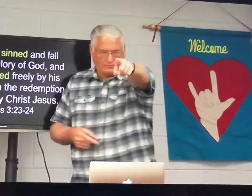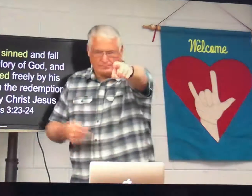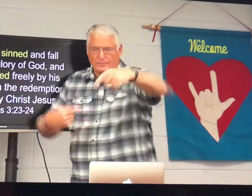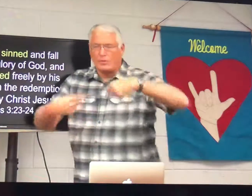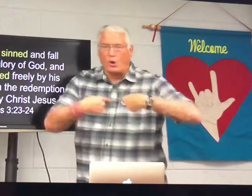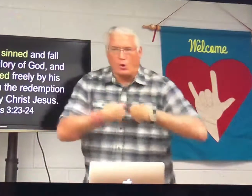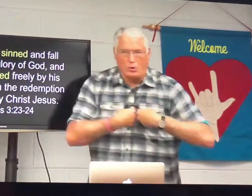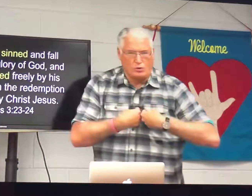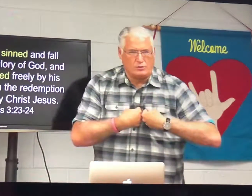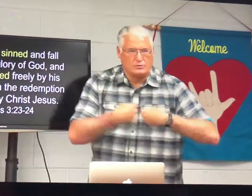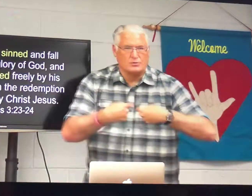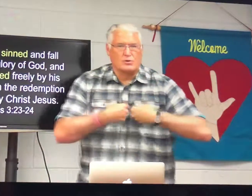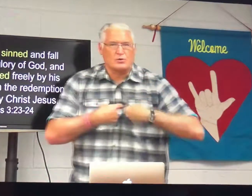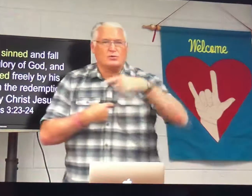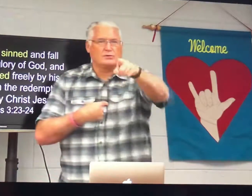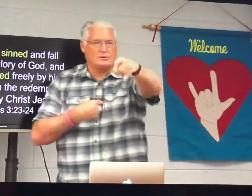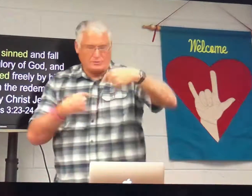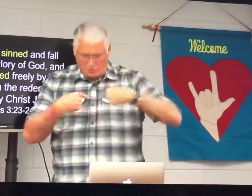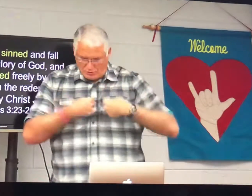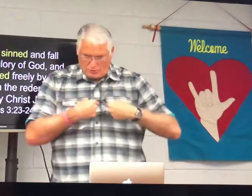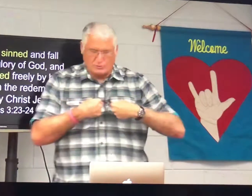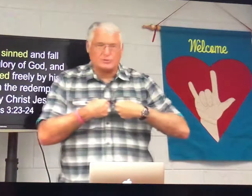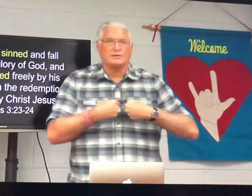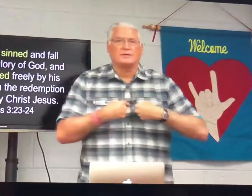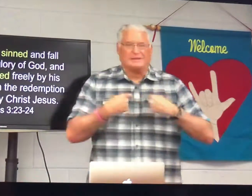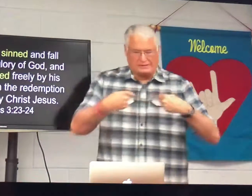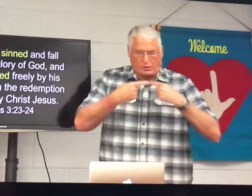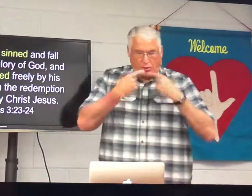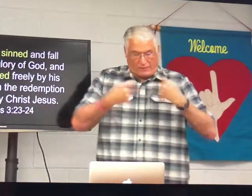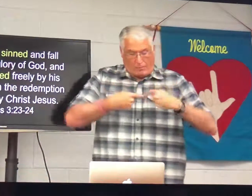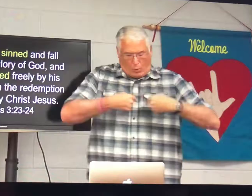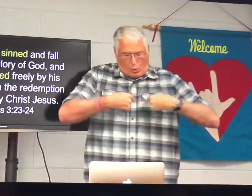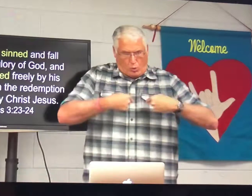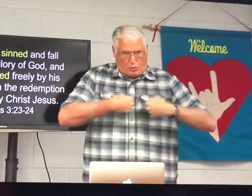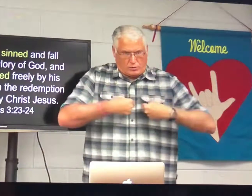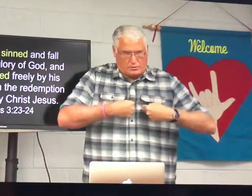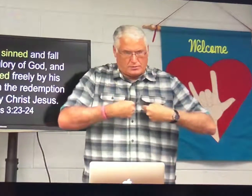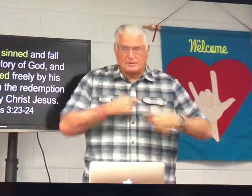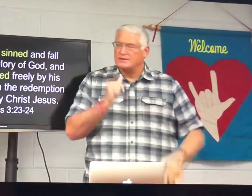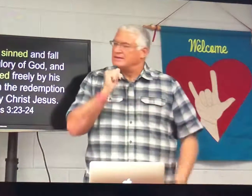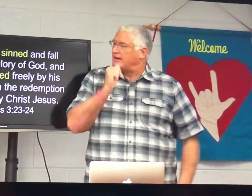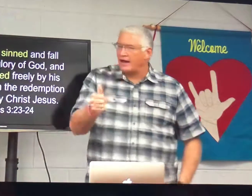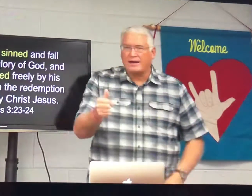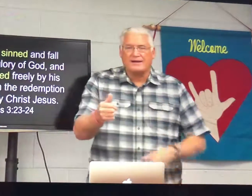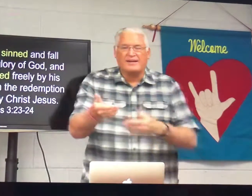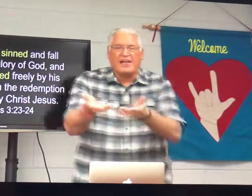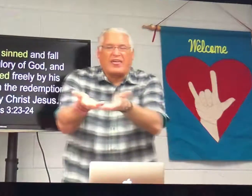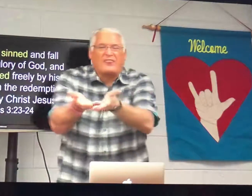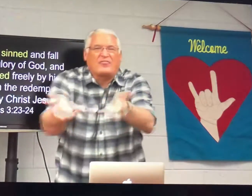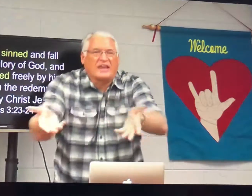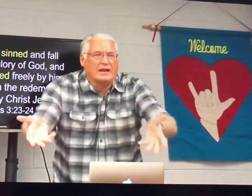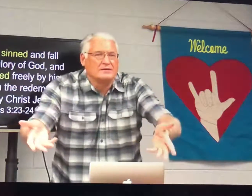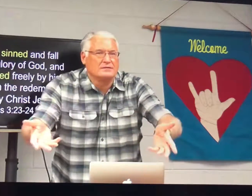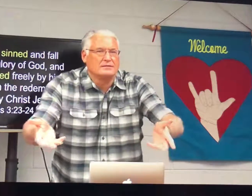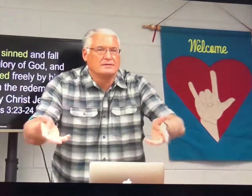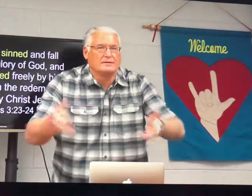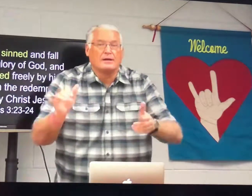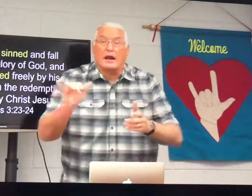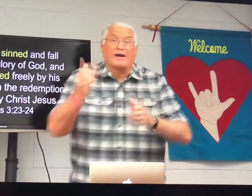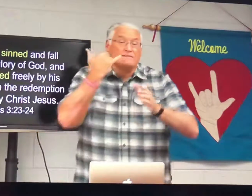Choi on the year with 3 home runs. He's posted 1 in a Rays uniform